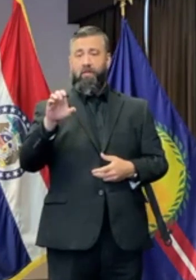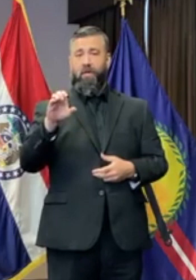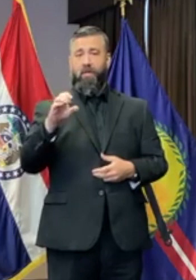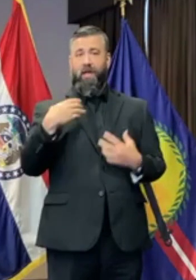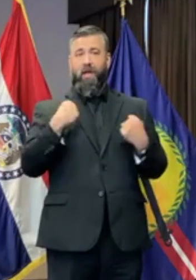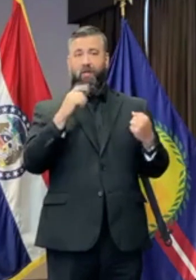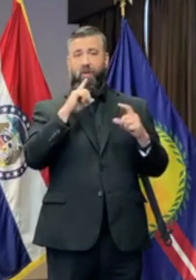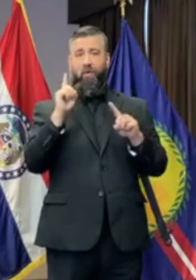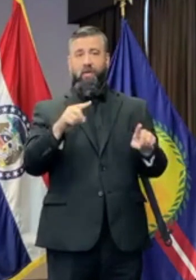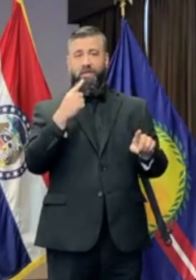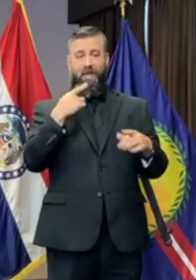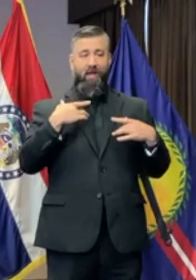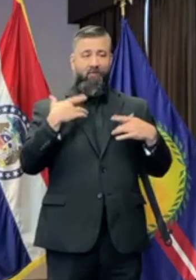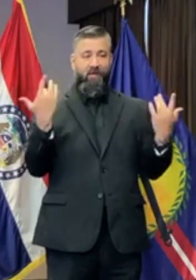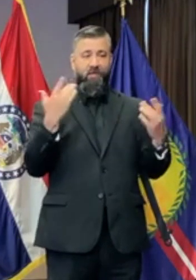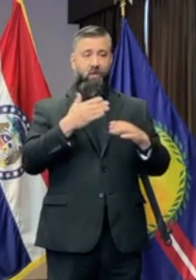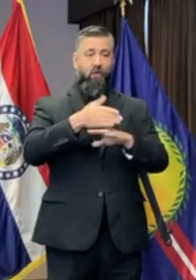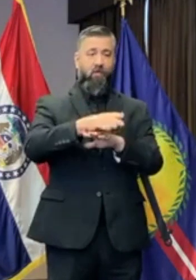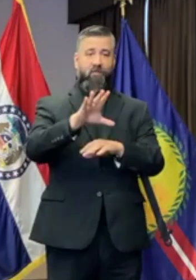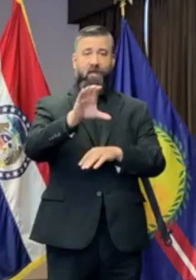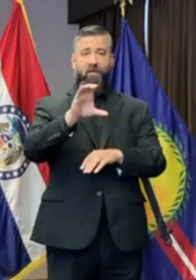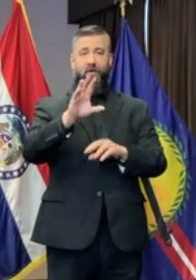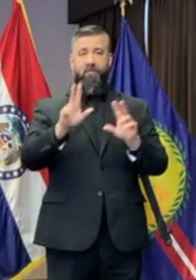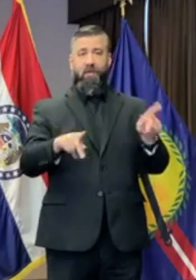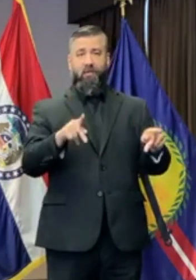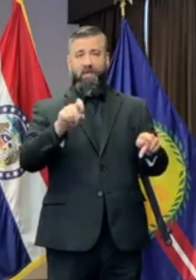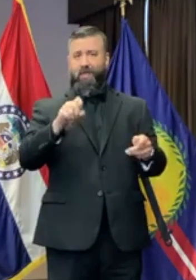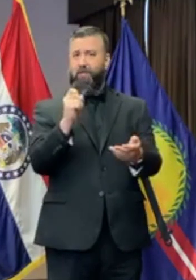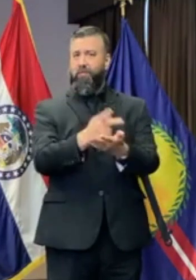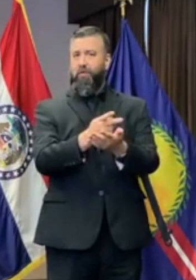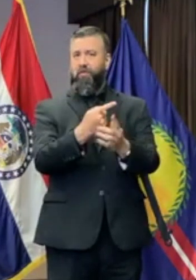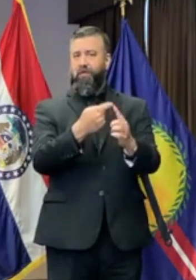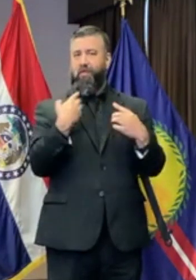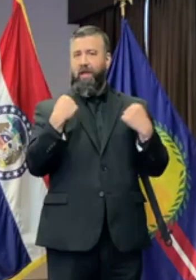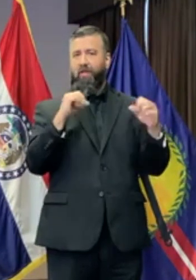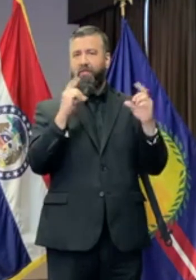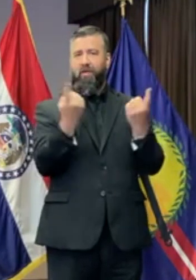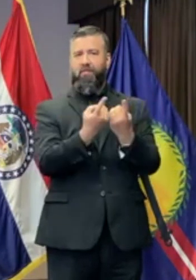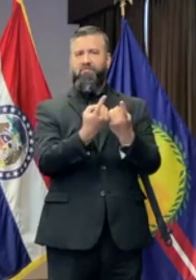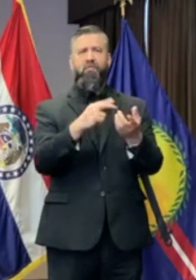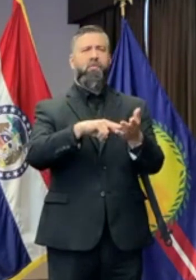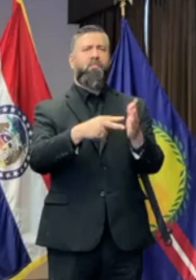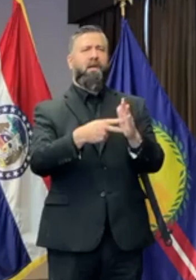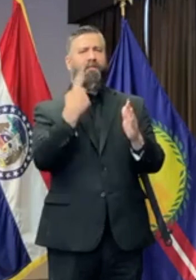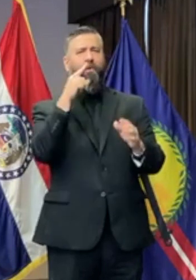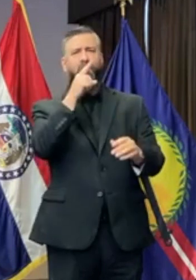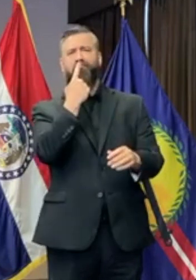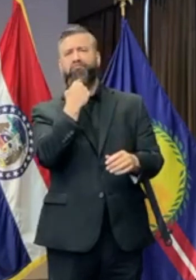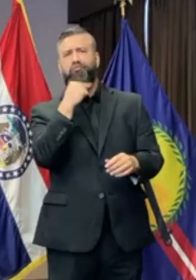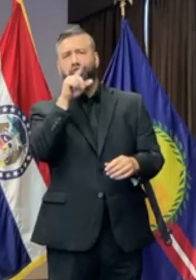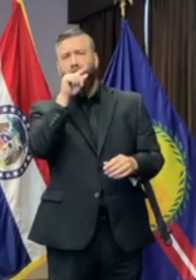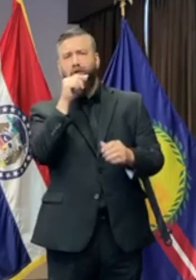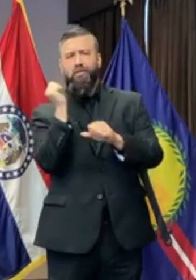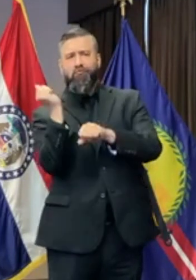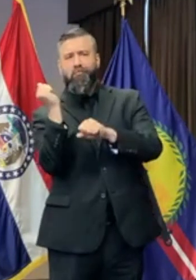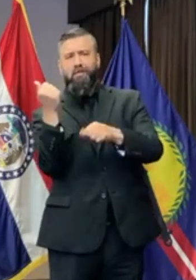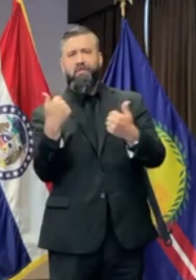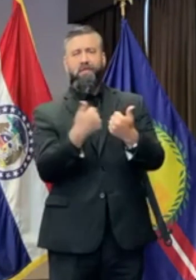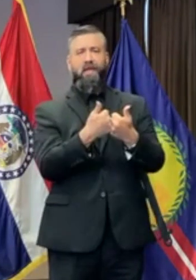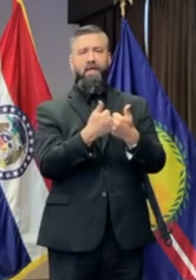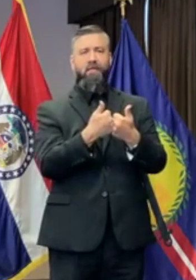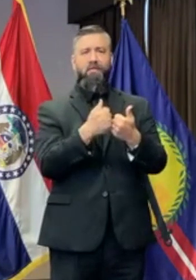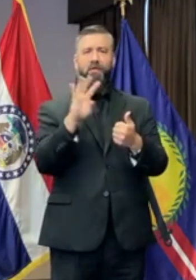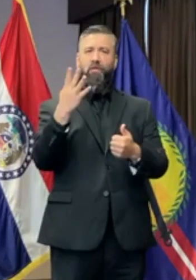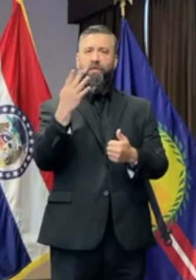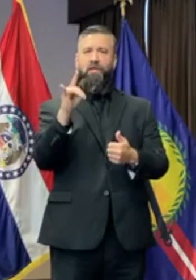need approval from local health departments. What could that mean for things like Cardinals games, 4th of July parades, and parties,